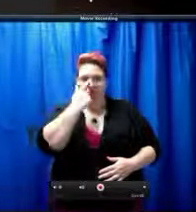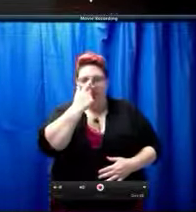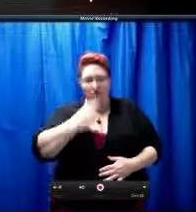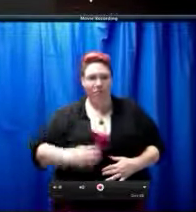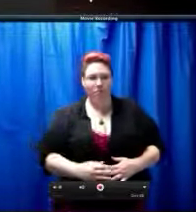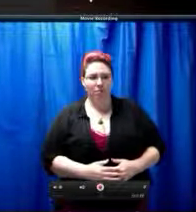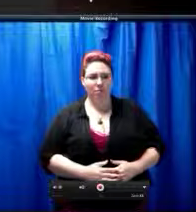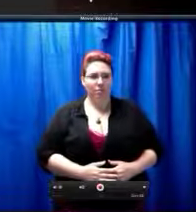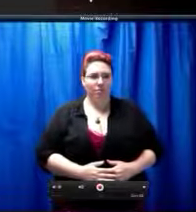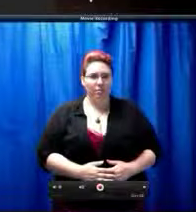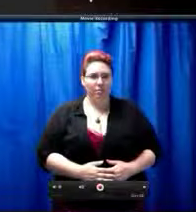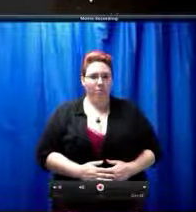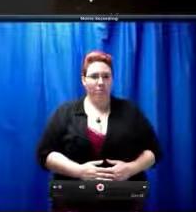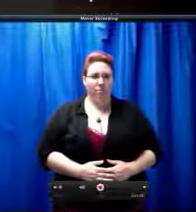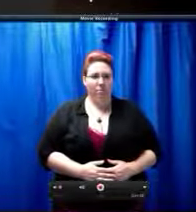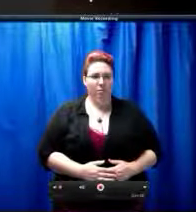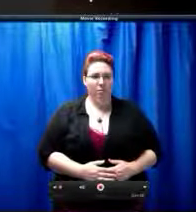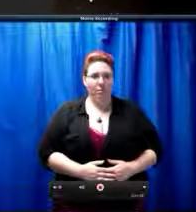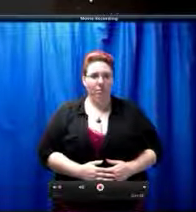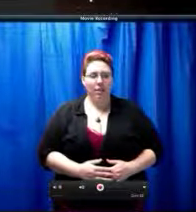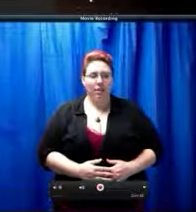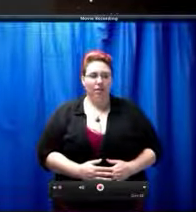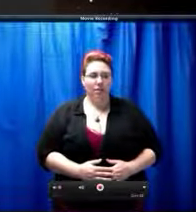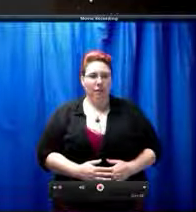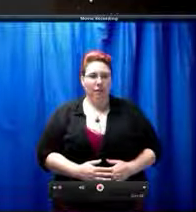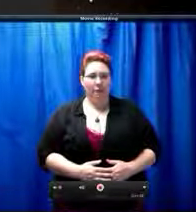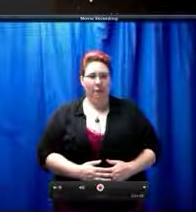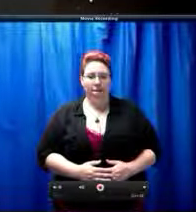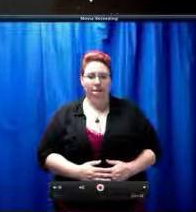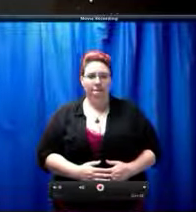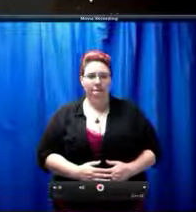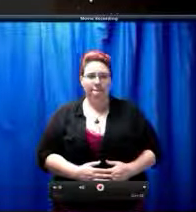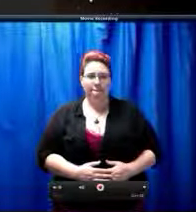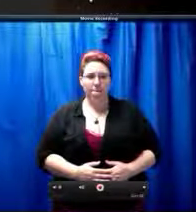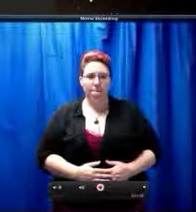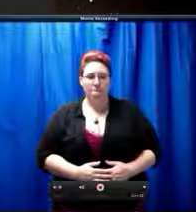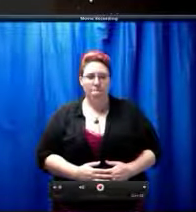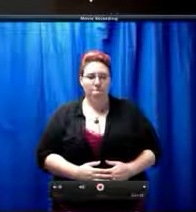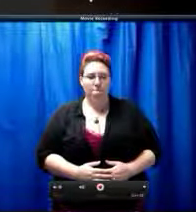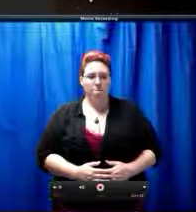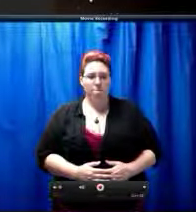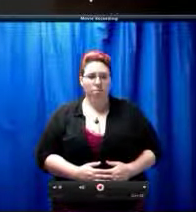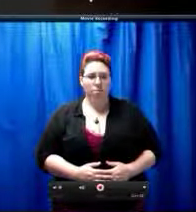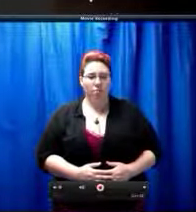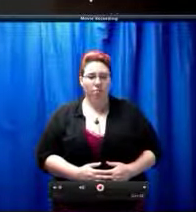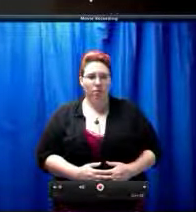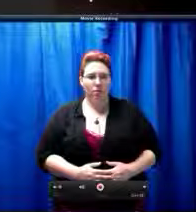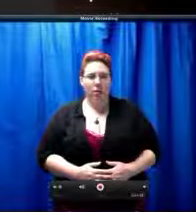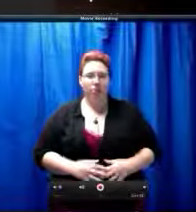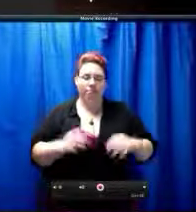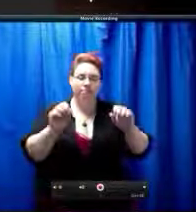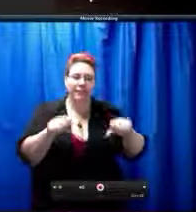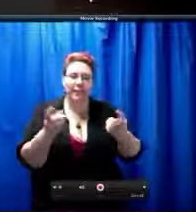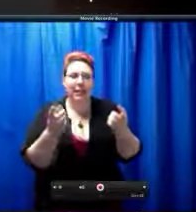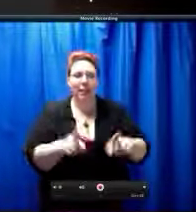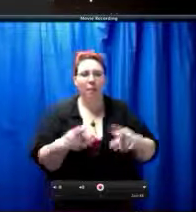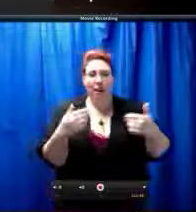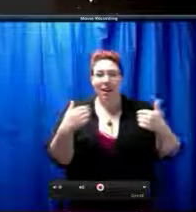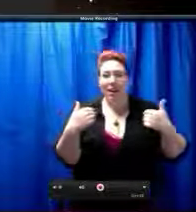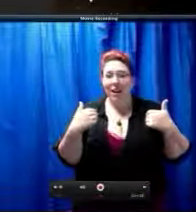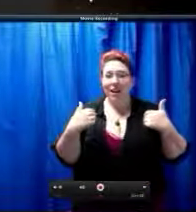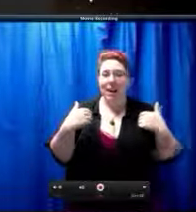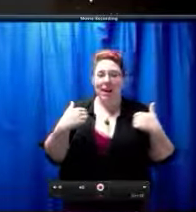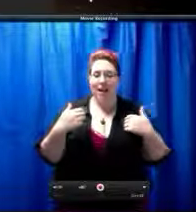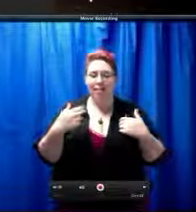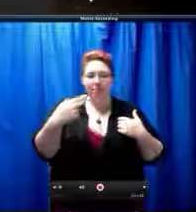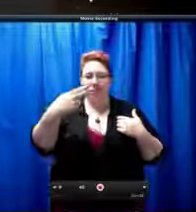looking at. But they're real. However, there are some of the strains that can cause cancers and do cause cancers,